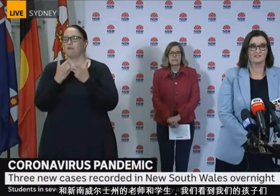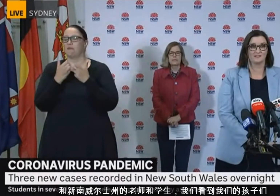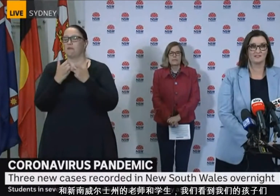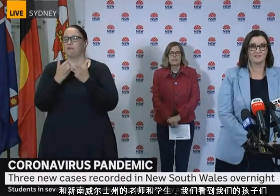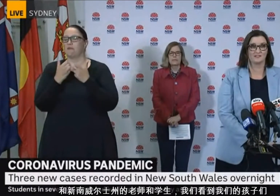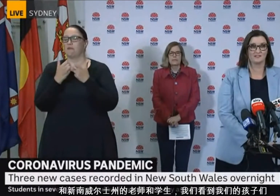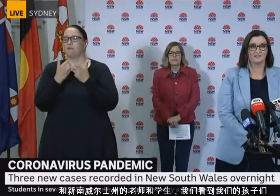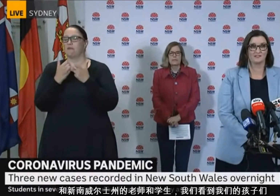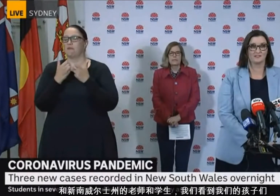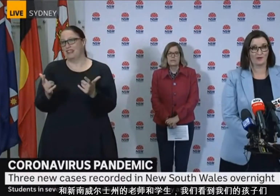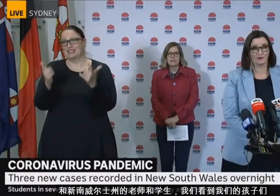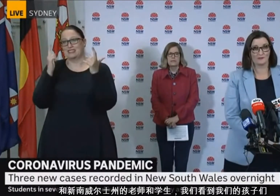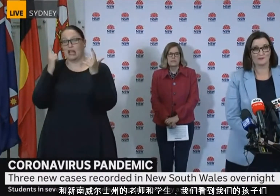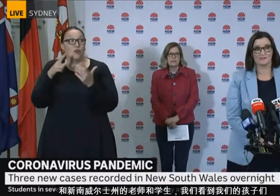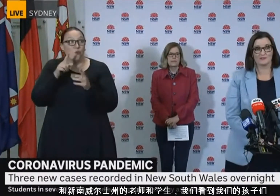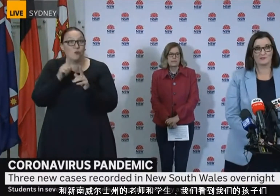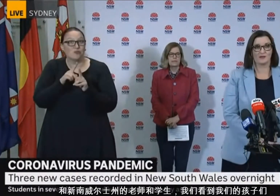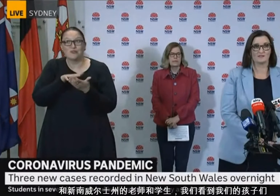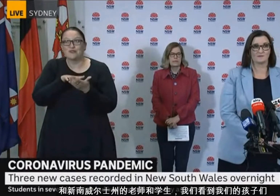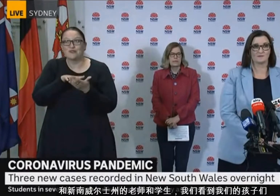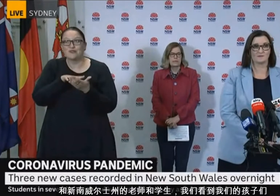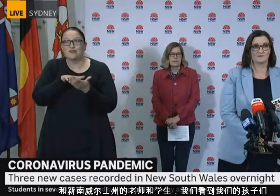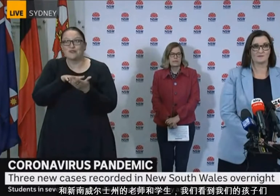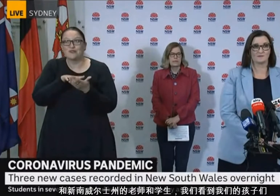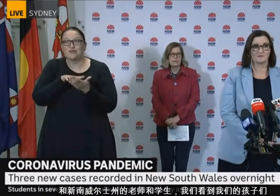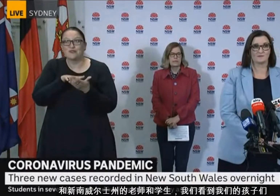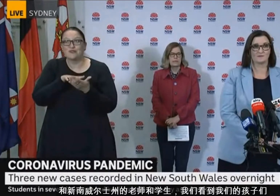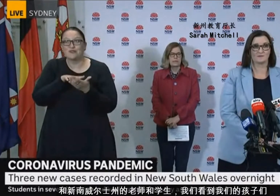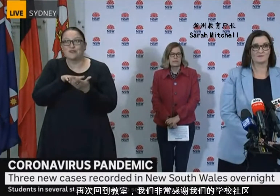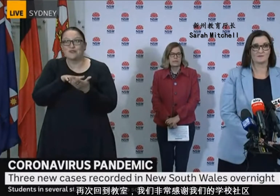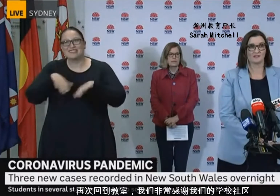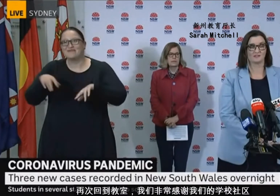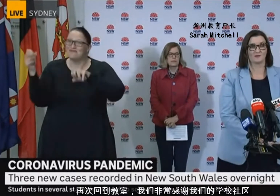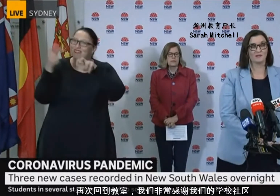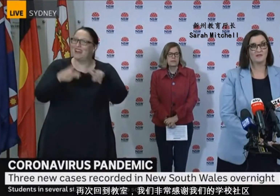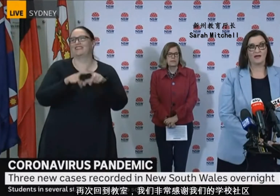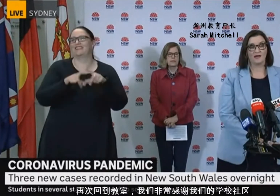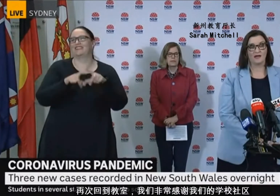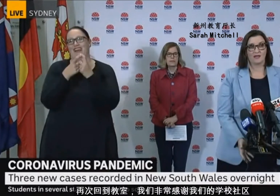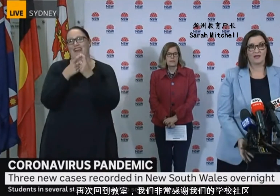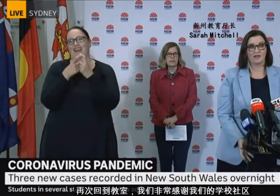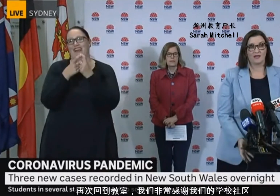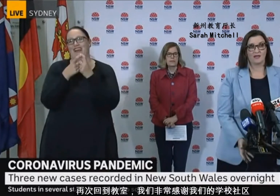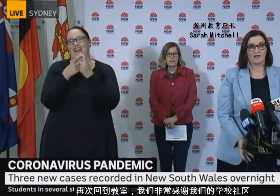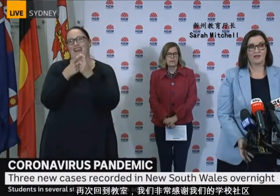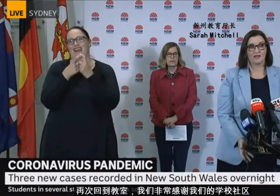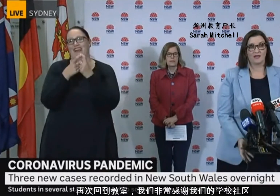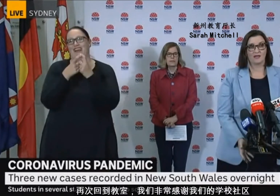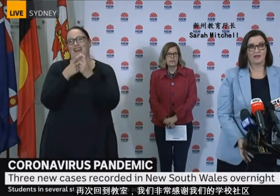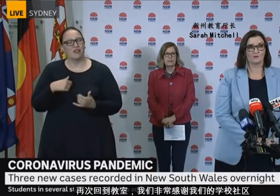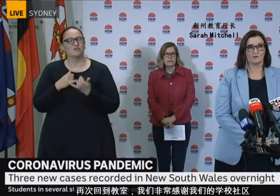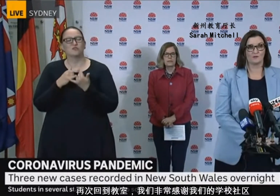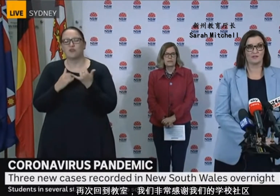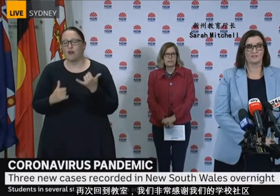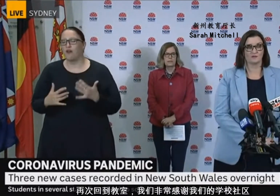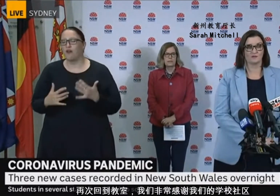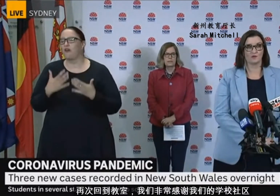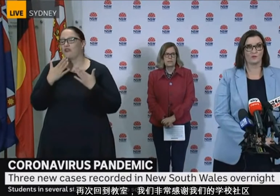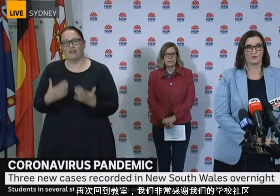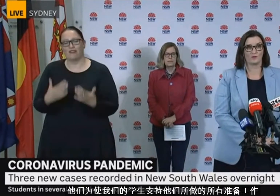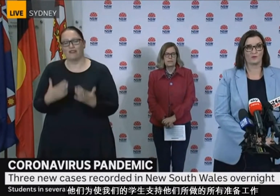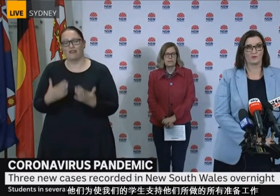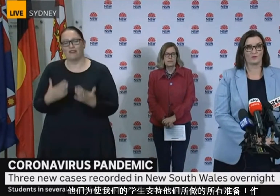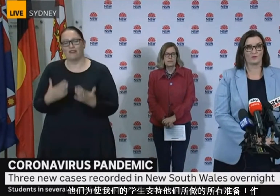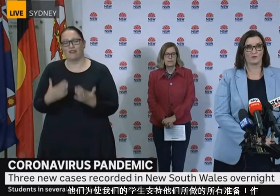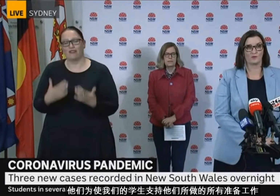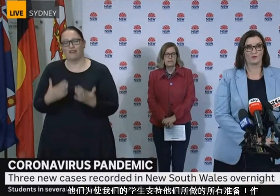day for lots of parents and teachers and students right across New South Wales as we see our children return to the classroom. Again, we're so grateful to our